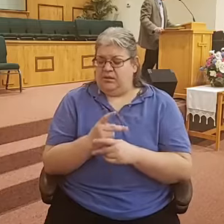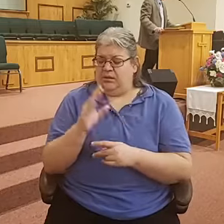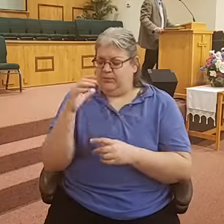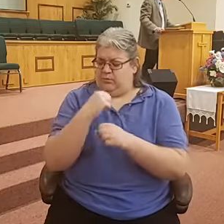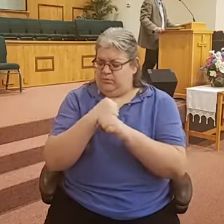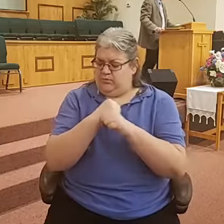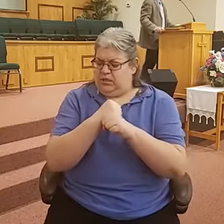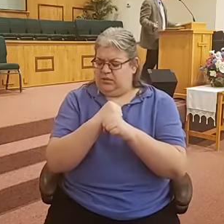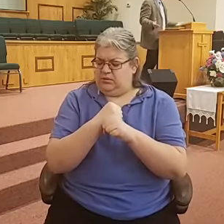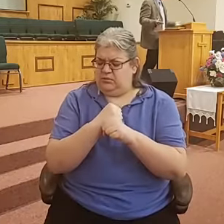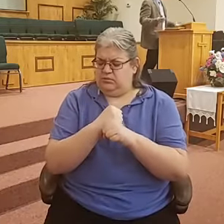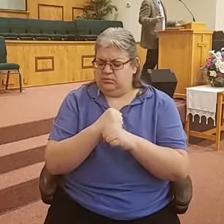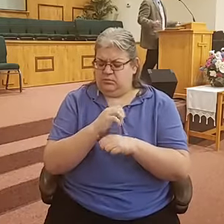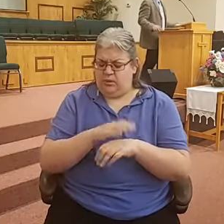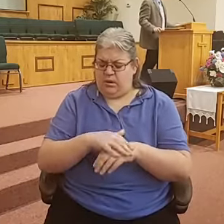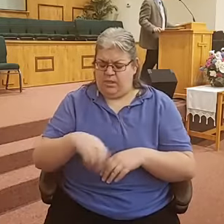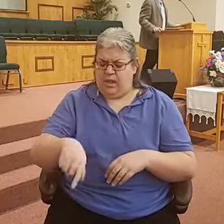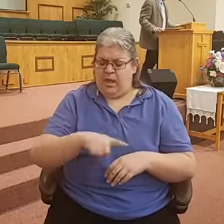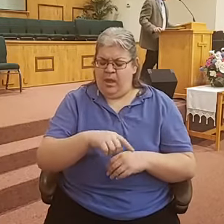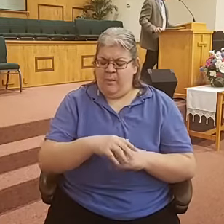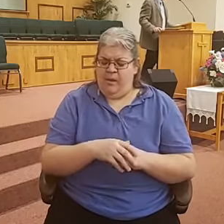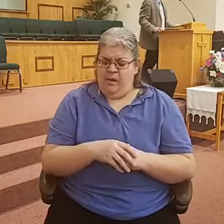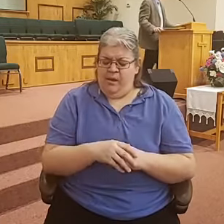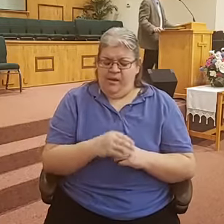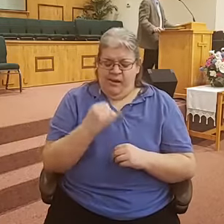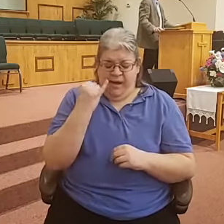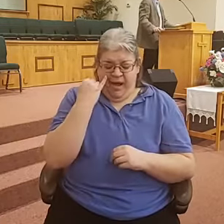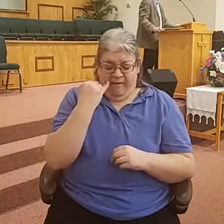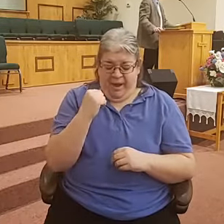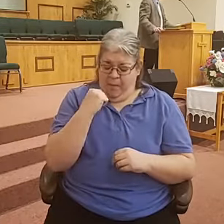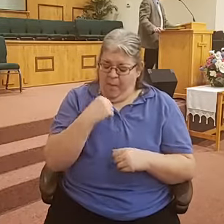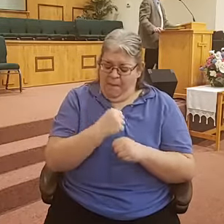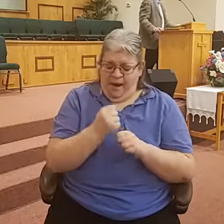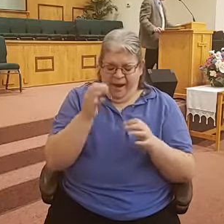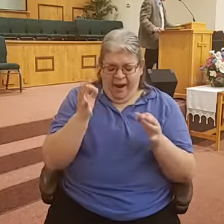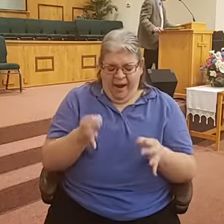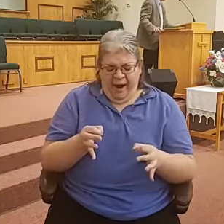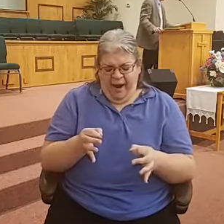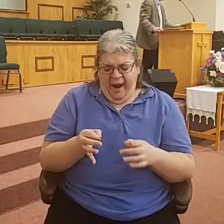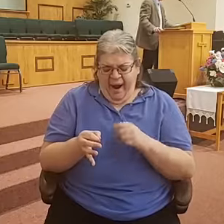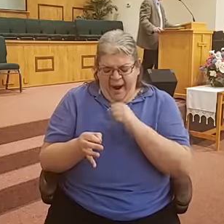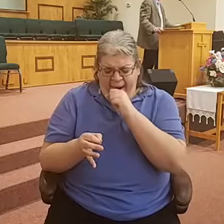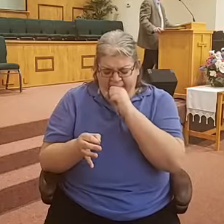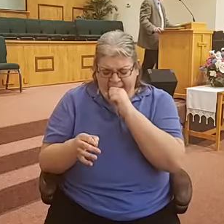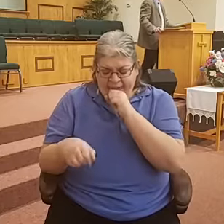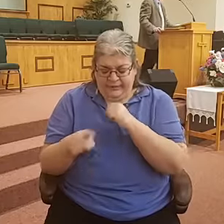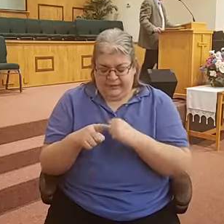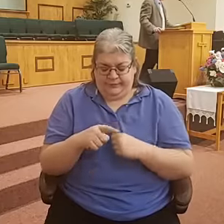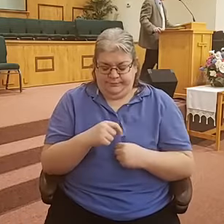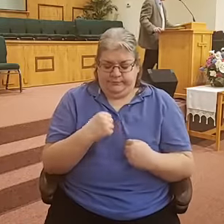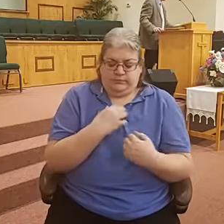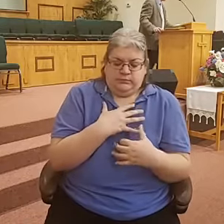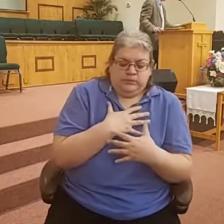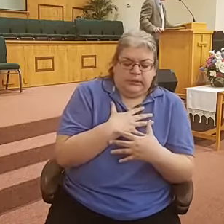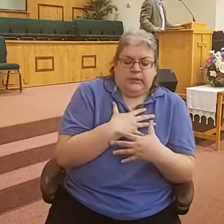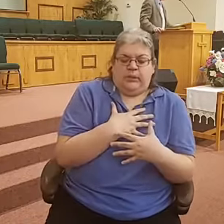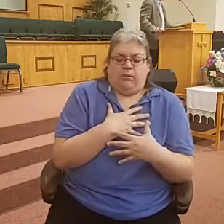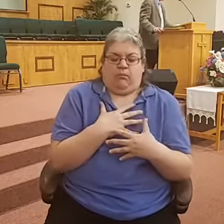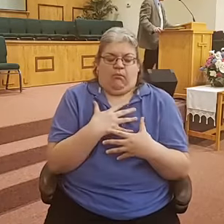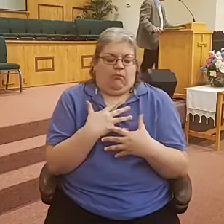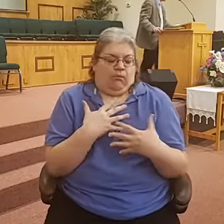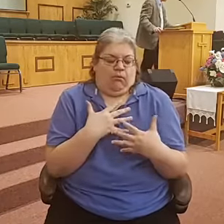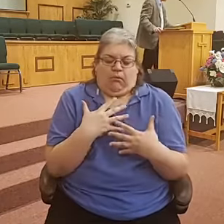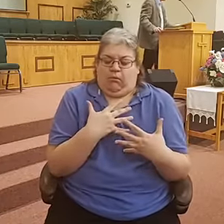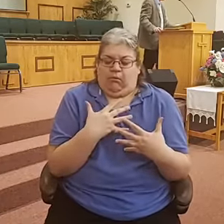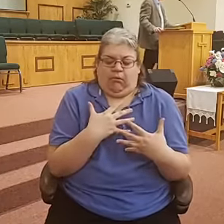upon them. And if they won't make these decisions, if they cower, or if they make decisions